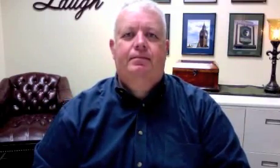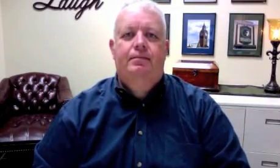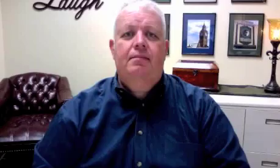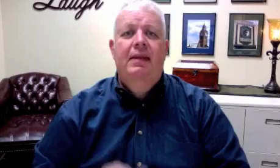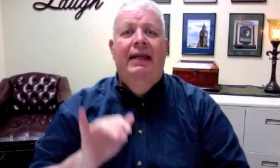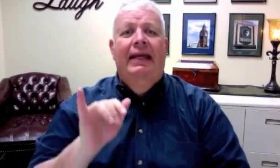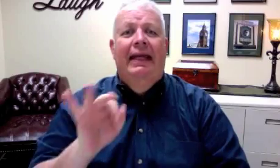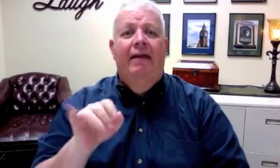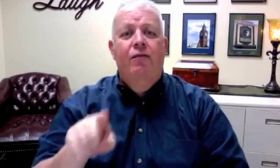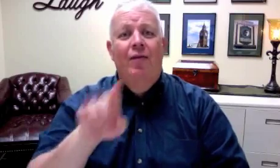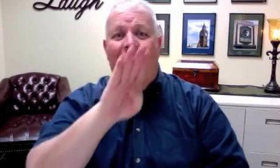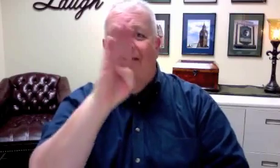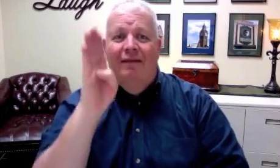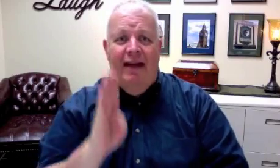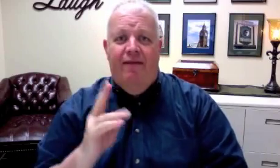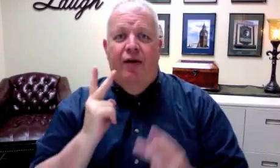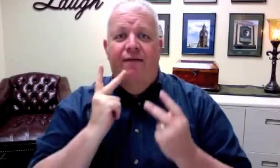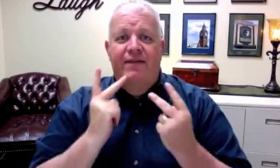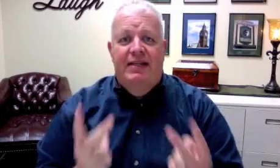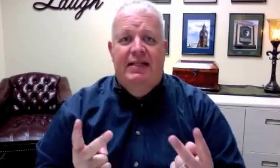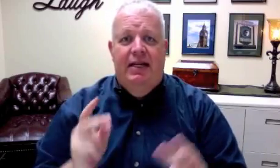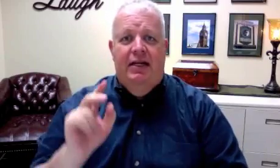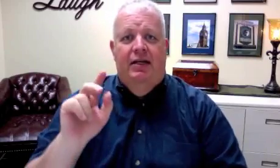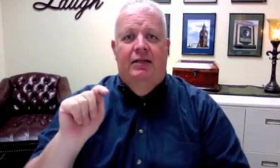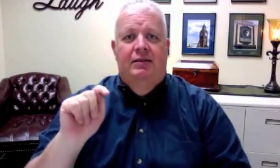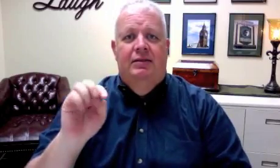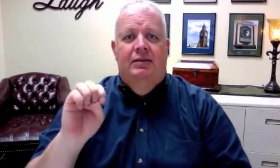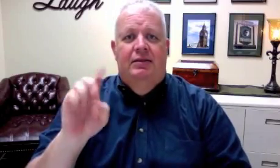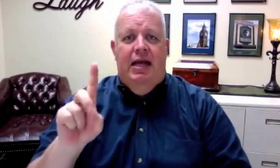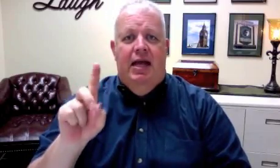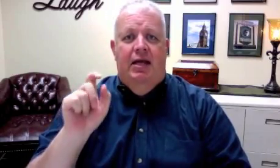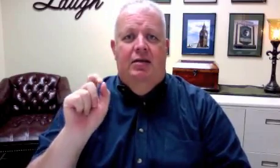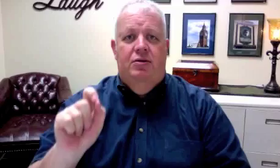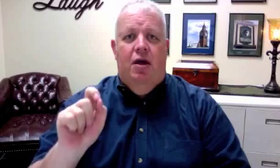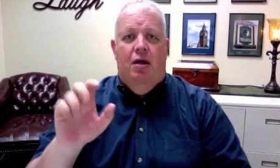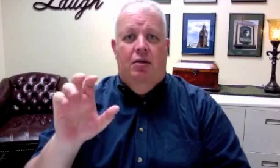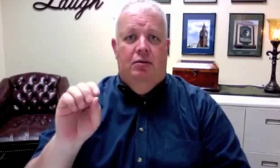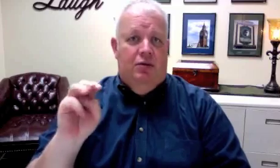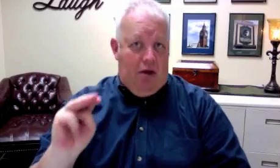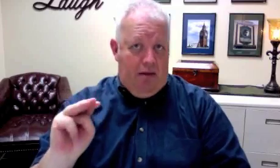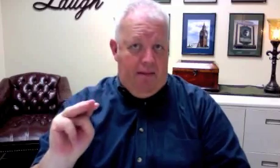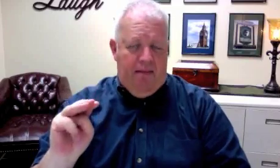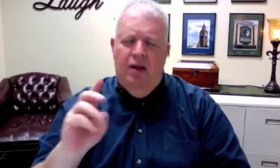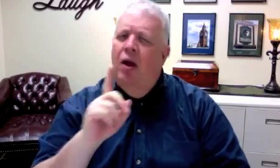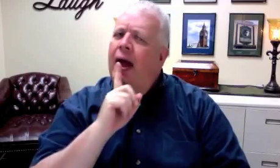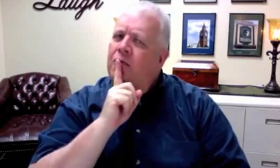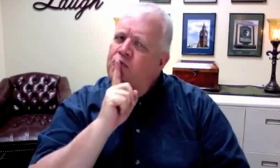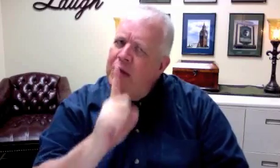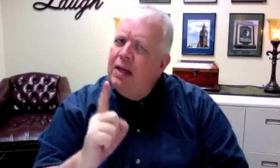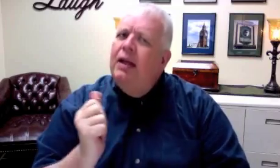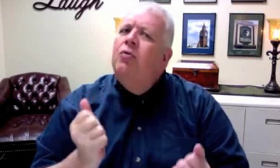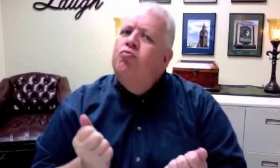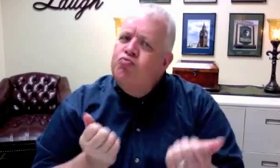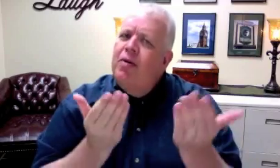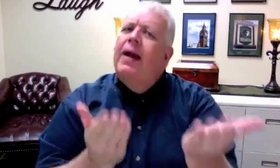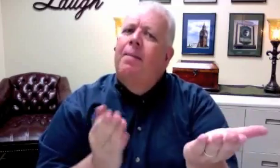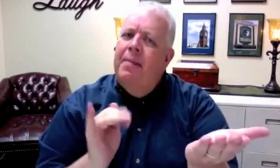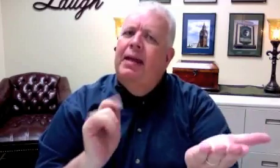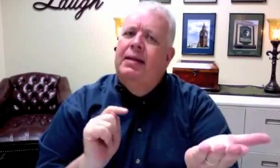If you have never visited TED.com, I really recommend it. Here